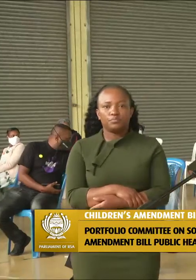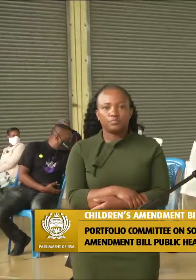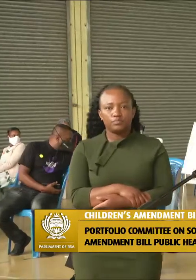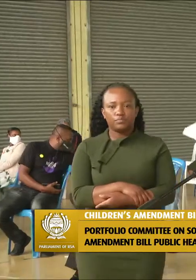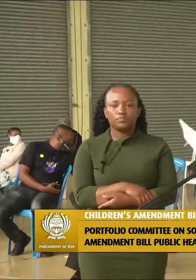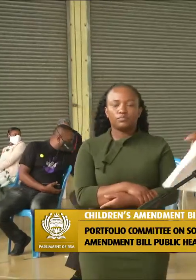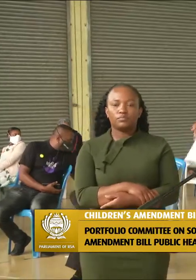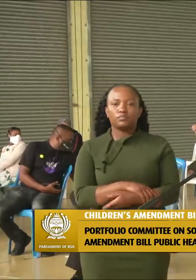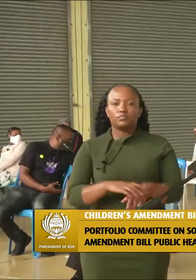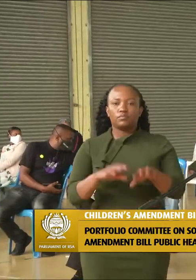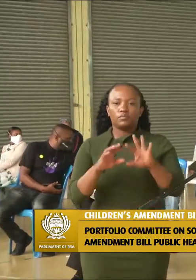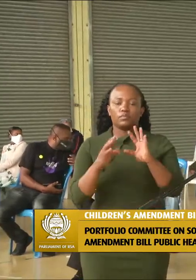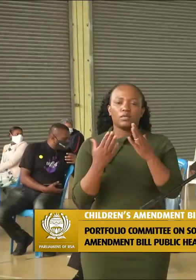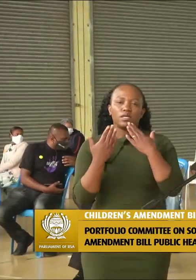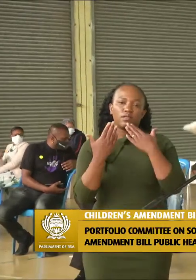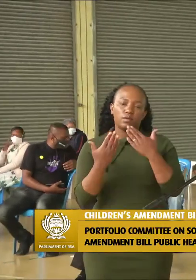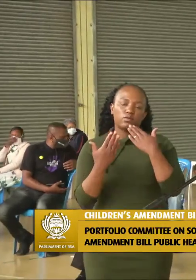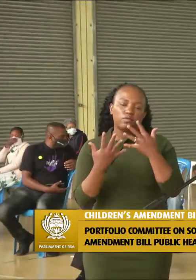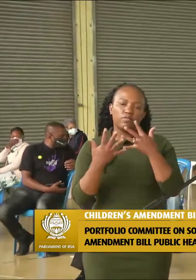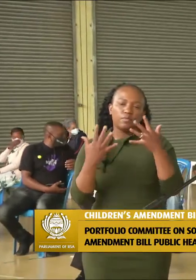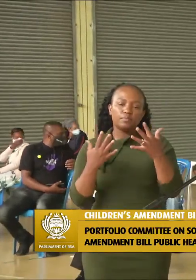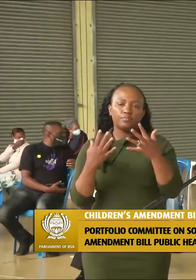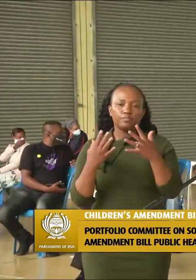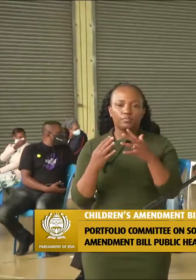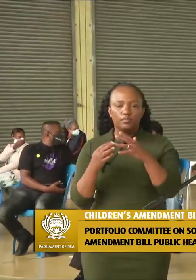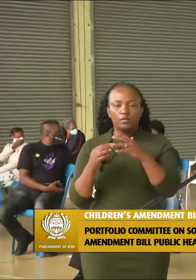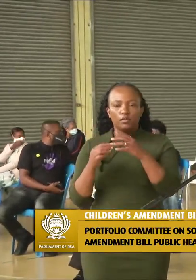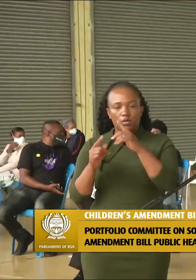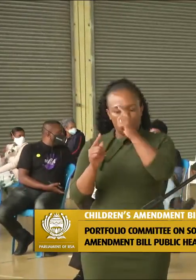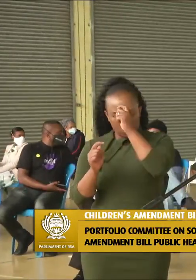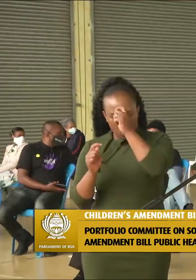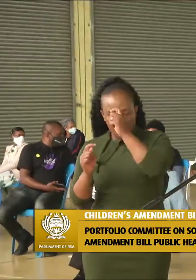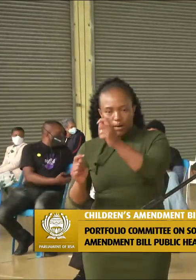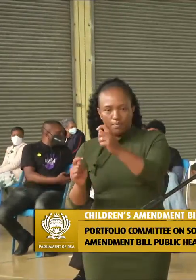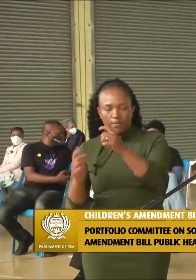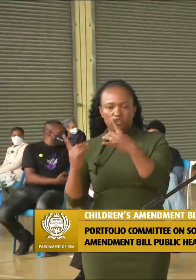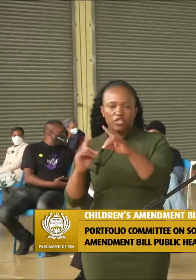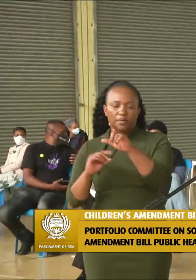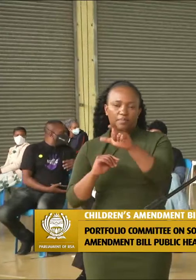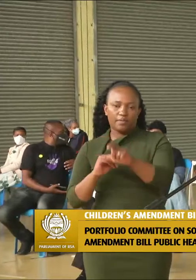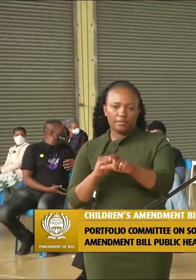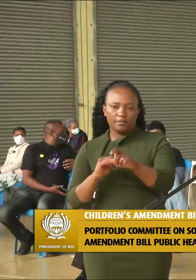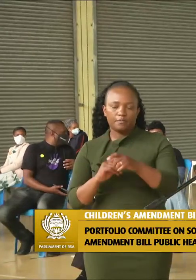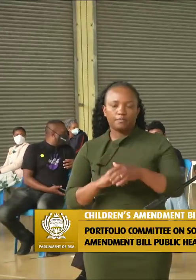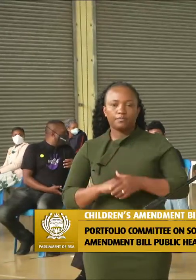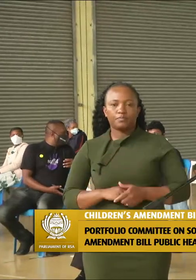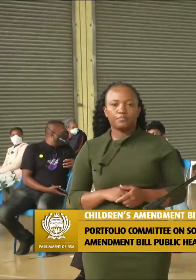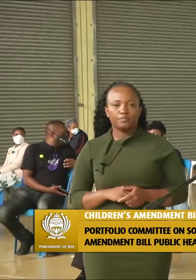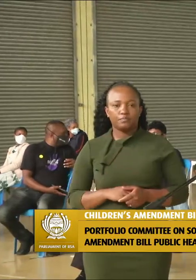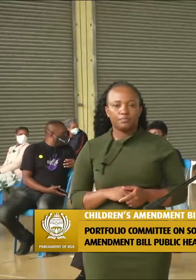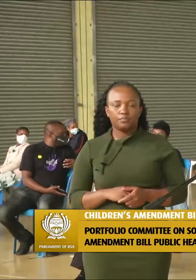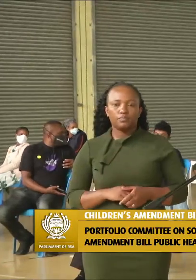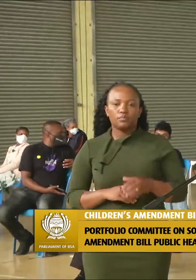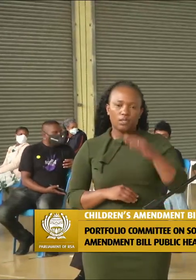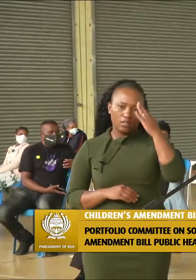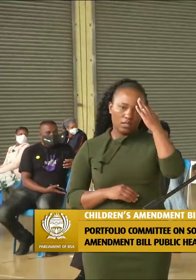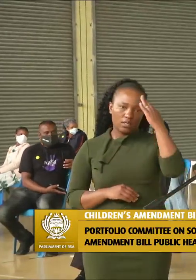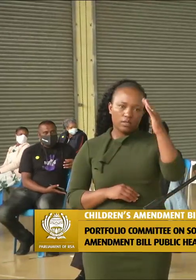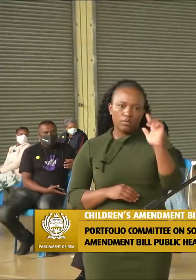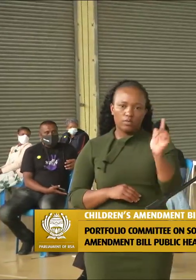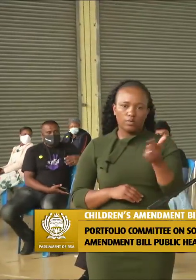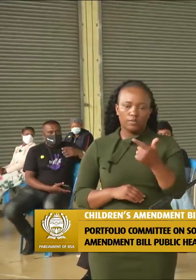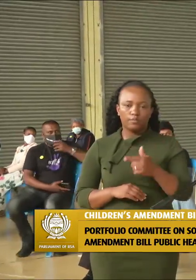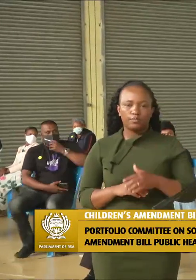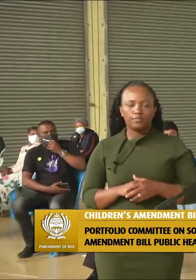Thank you very much, Honorable Chair, and good afternoon. Ngibonga kakhulu sihlalo ohloniphekile, ngiyanibingelela.